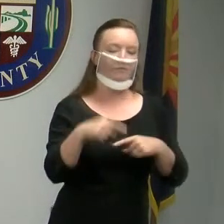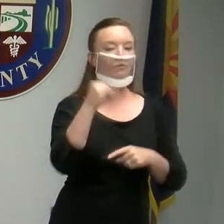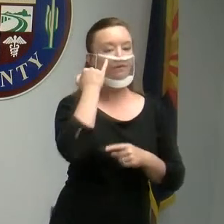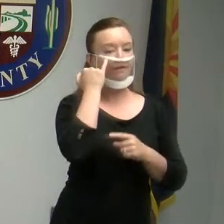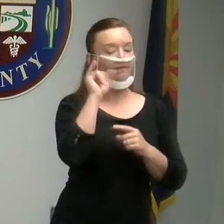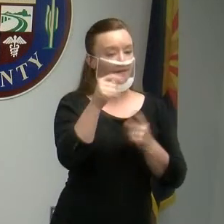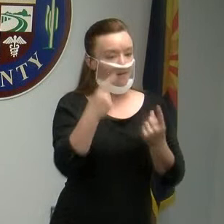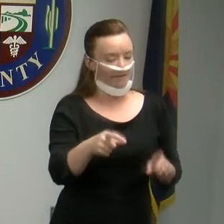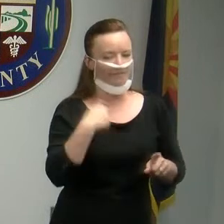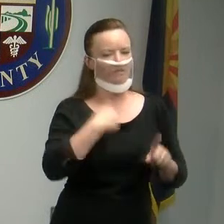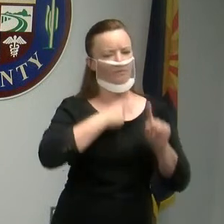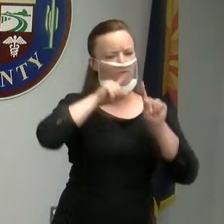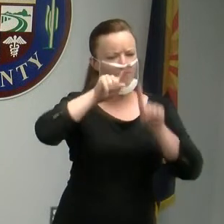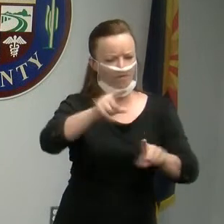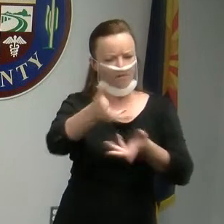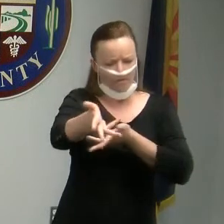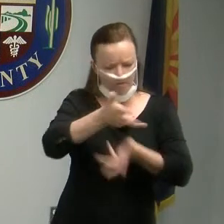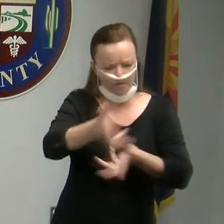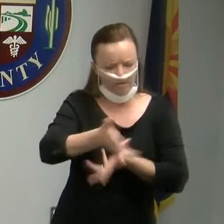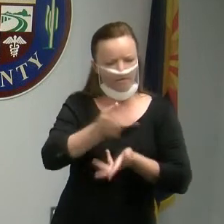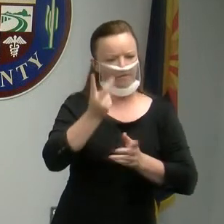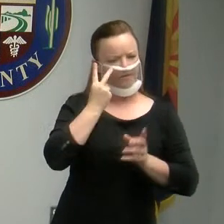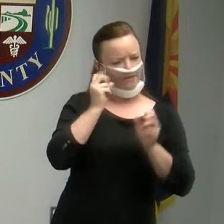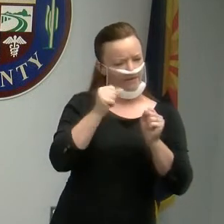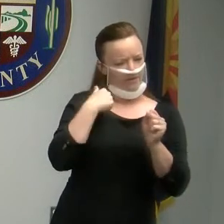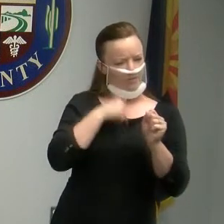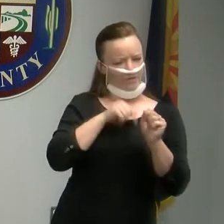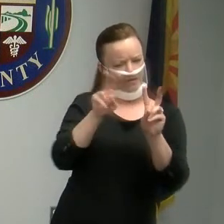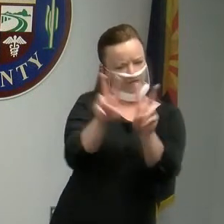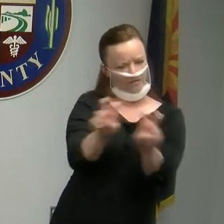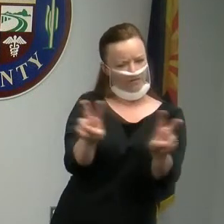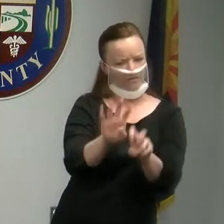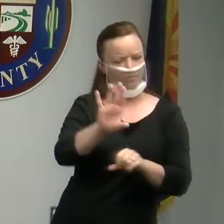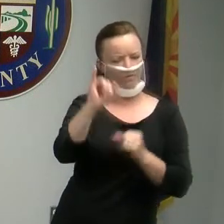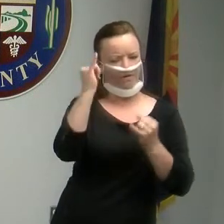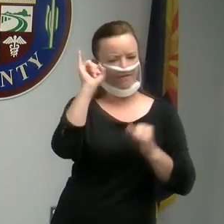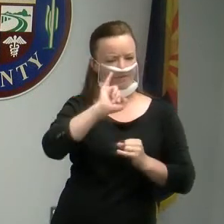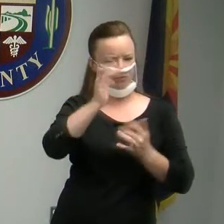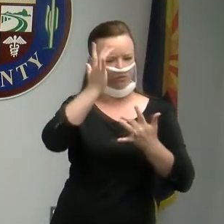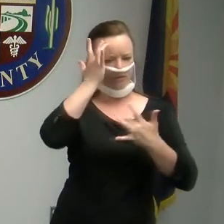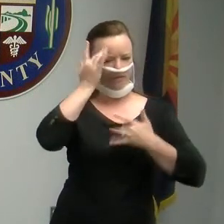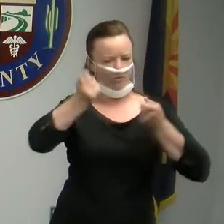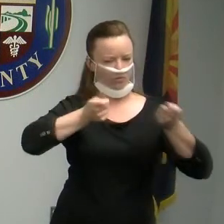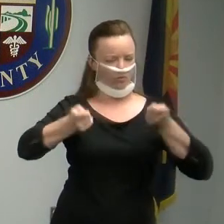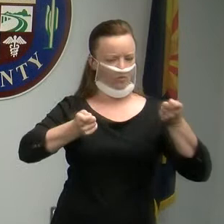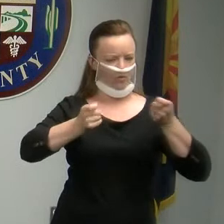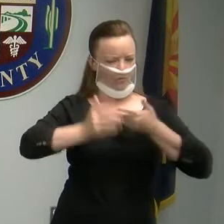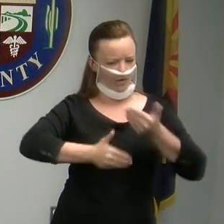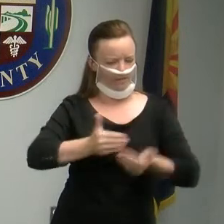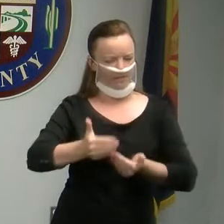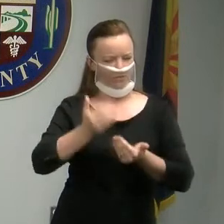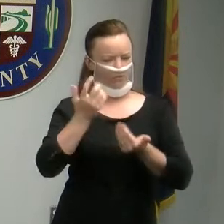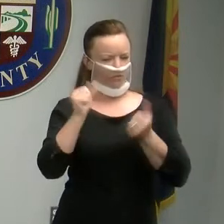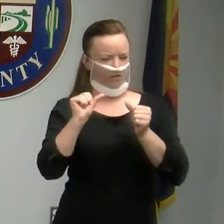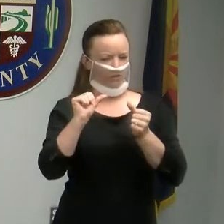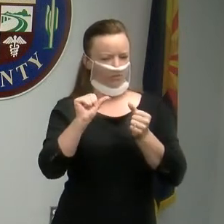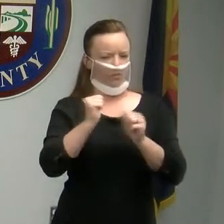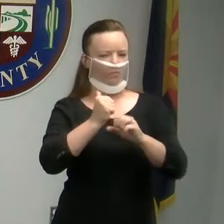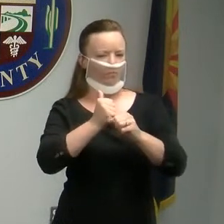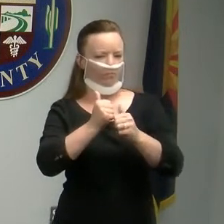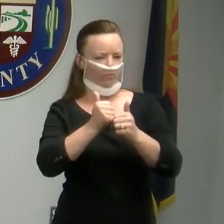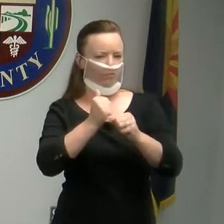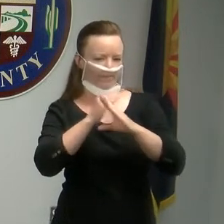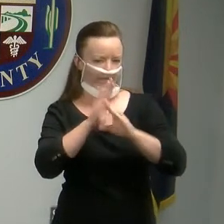there's anything we can observe in their infection control processes to help them figure out what's going on. And I also want to highlight that the